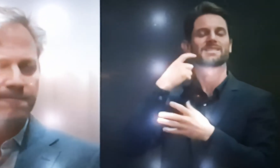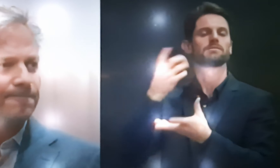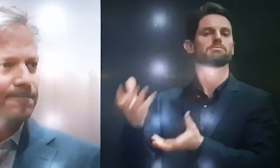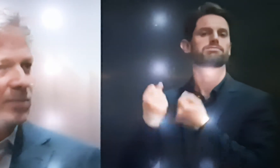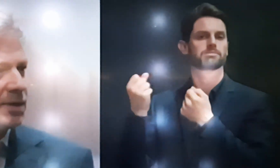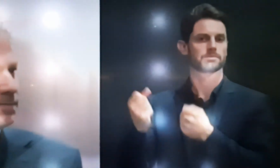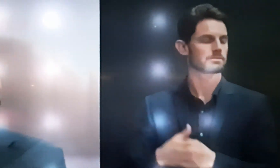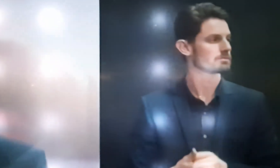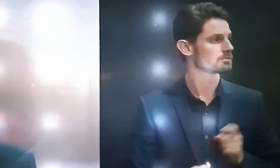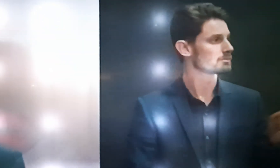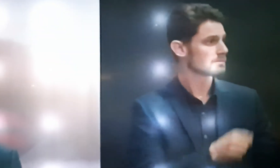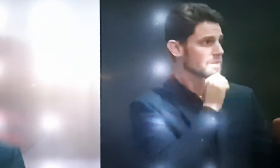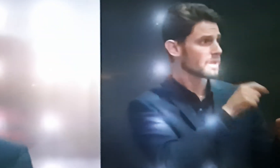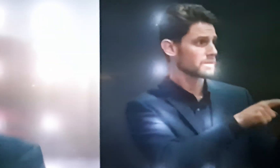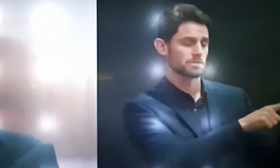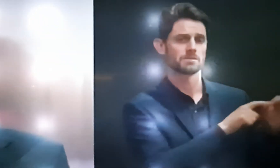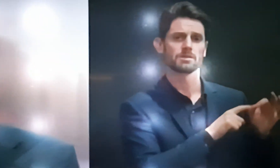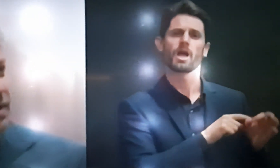variant. On the